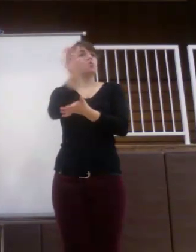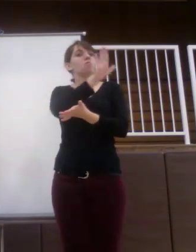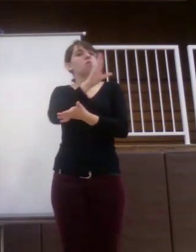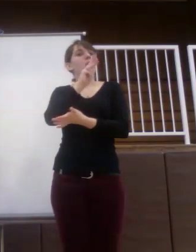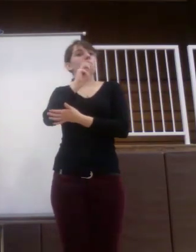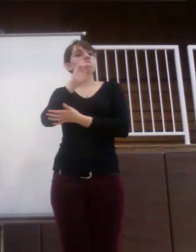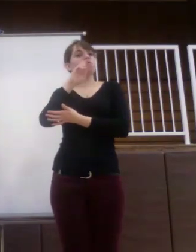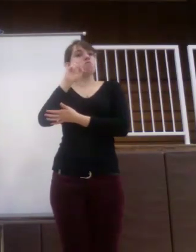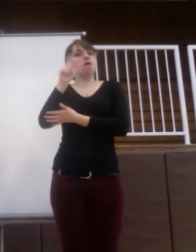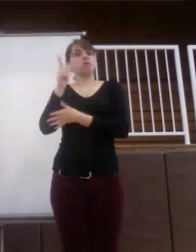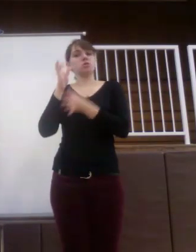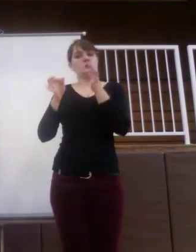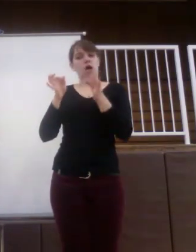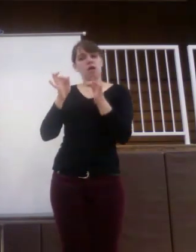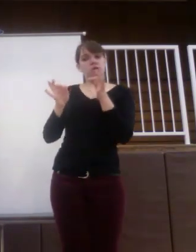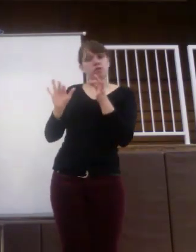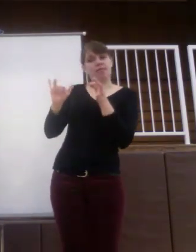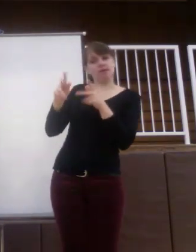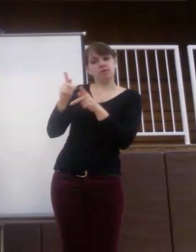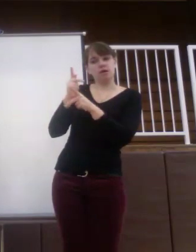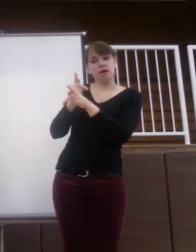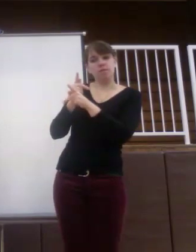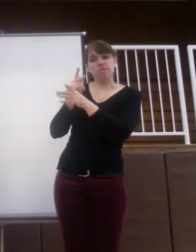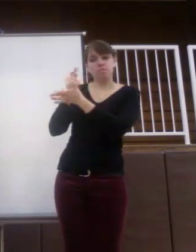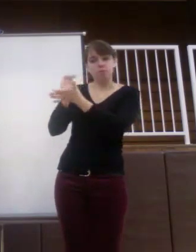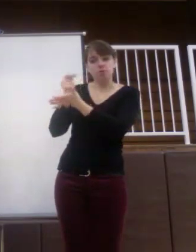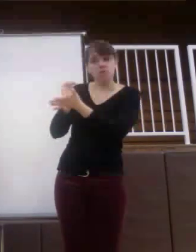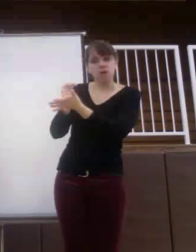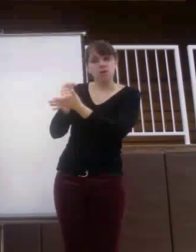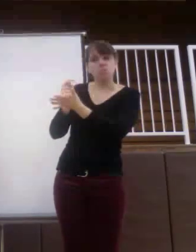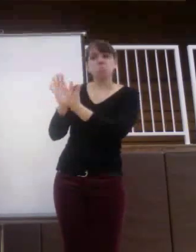itself, not on the life.